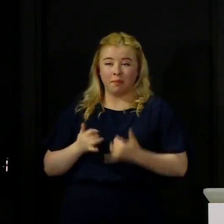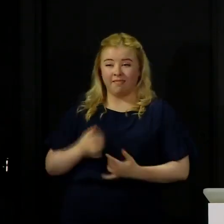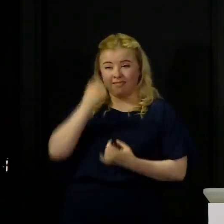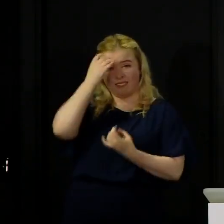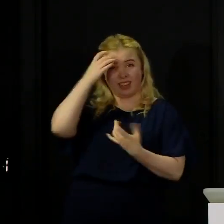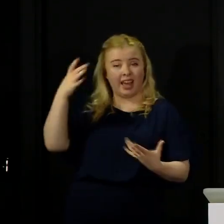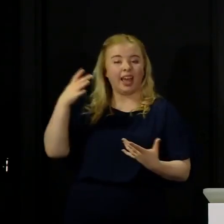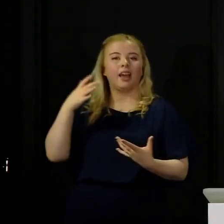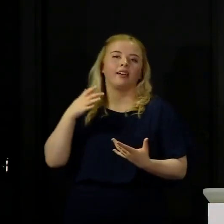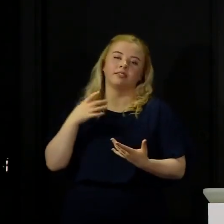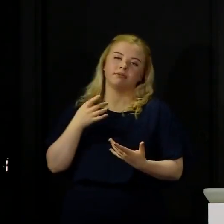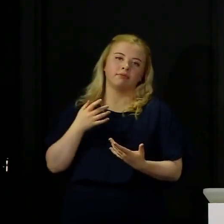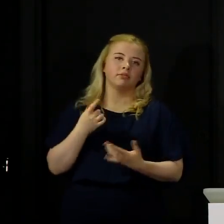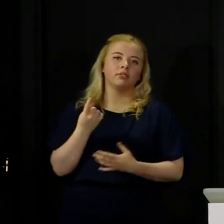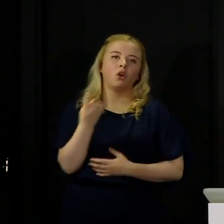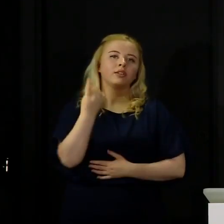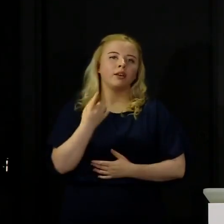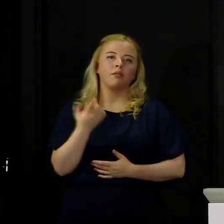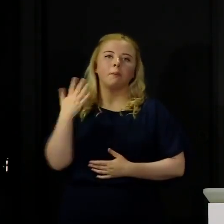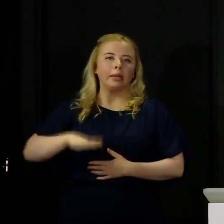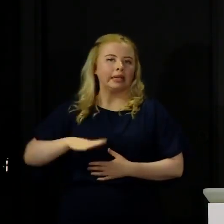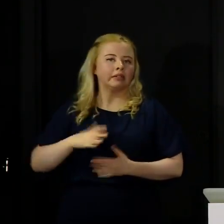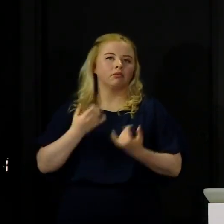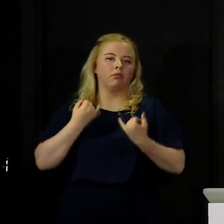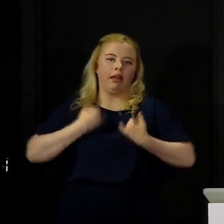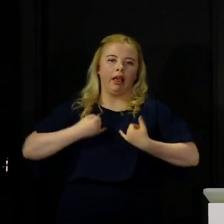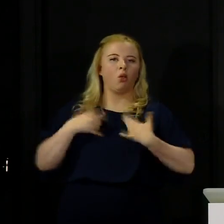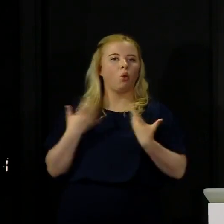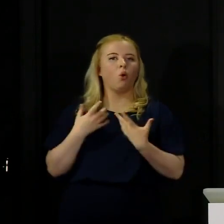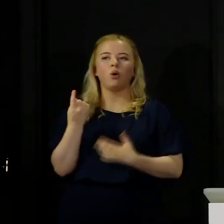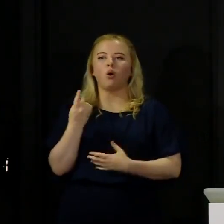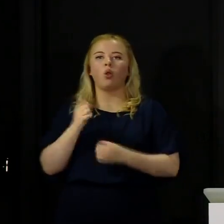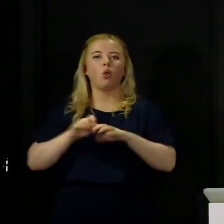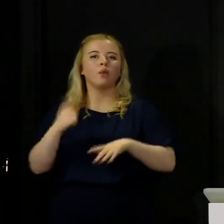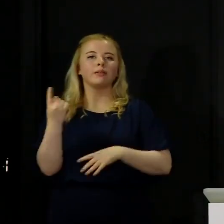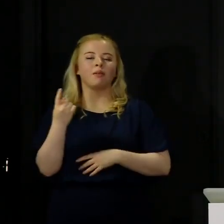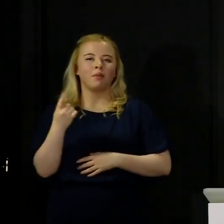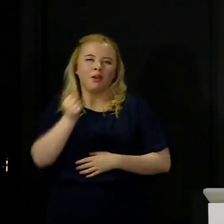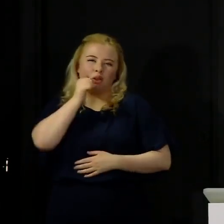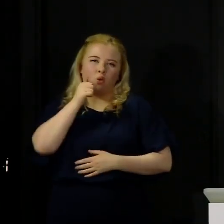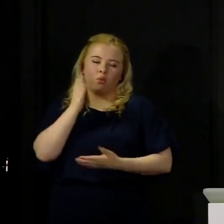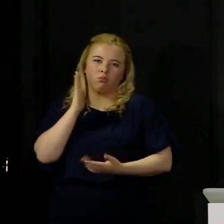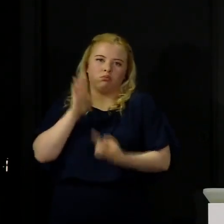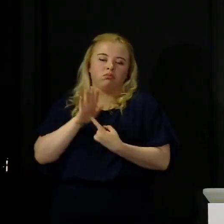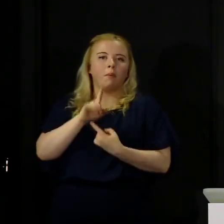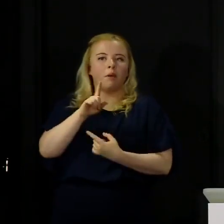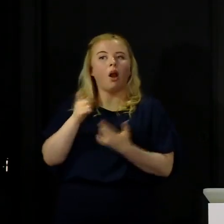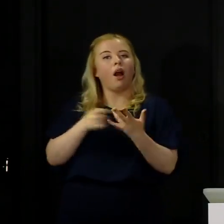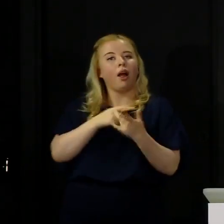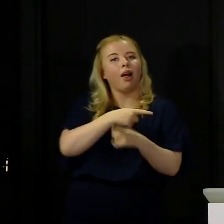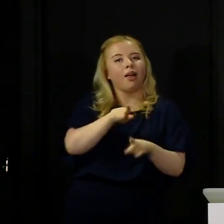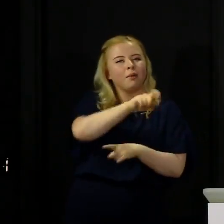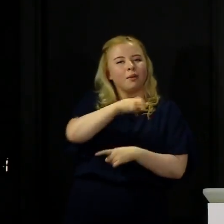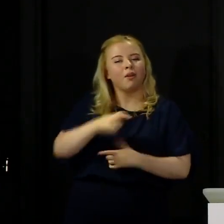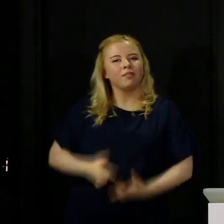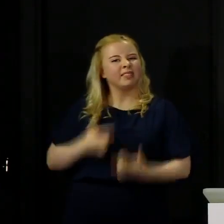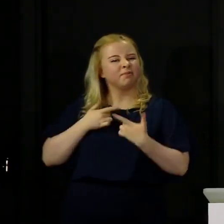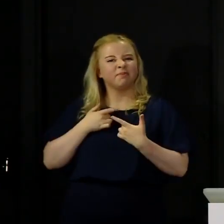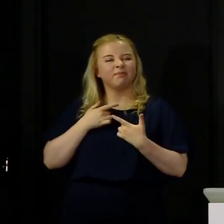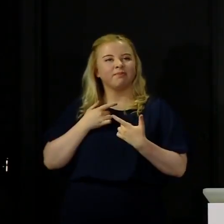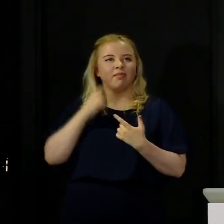forget, unless, of course, you're somebody who has had this virus or been bereaved by this virus. For the rest of us, perhaps, it's easy to forget just